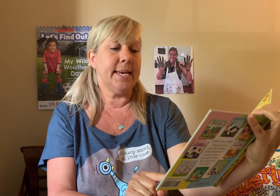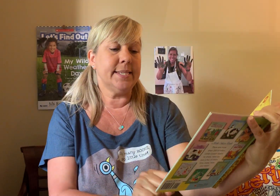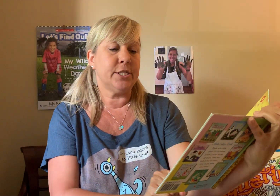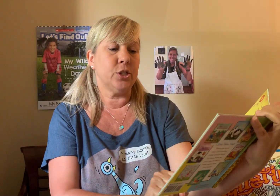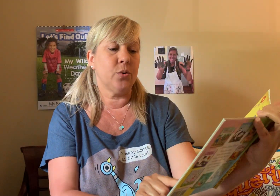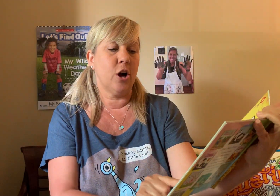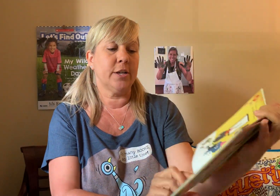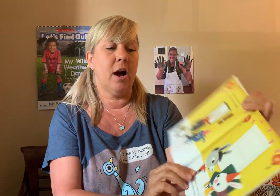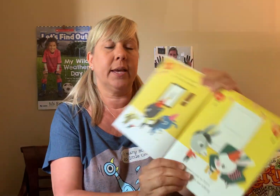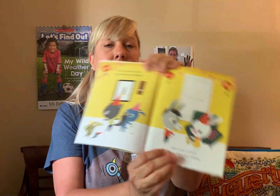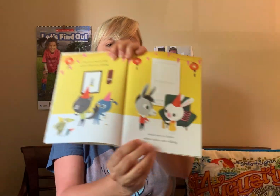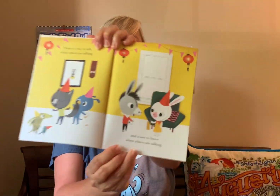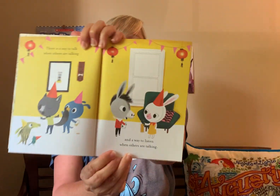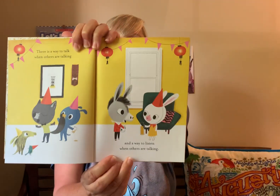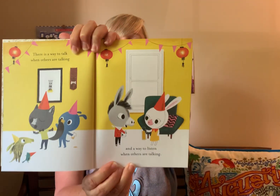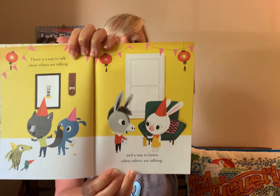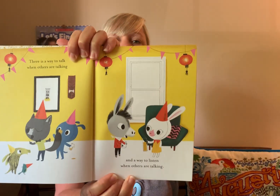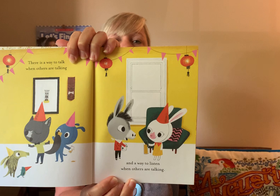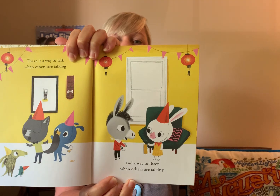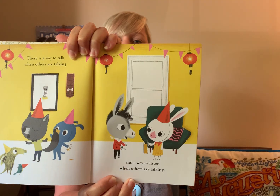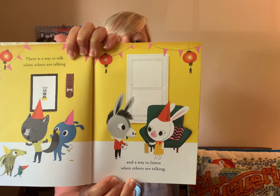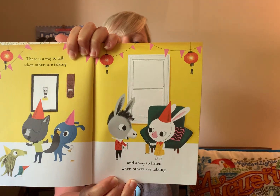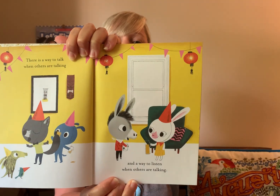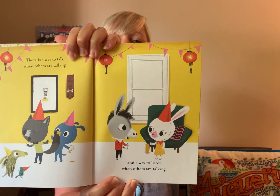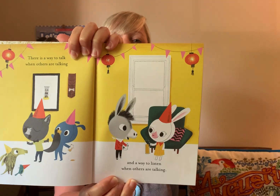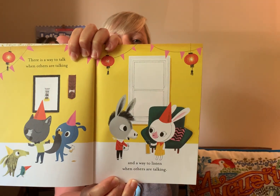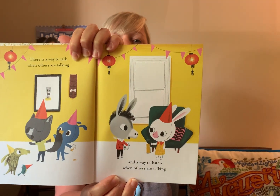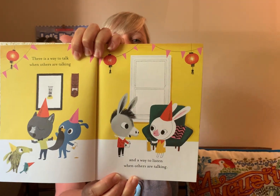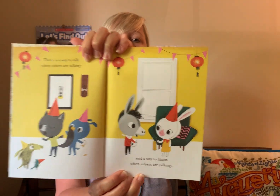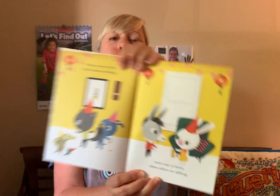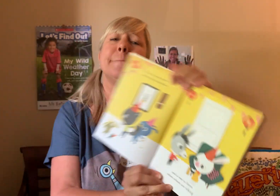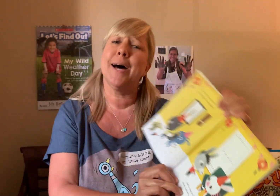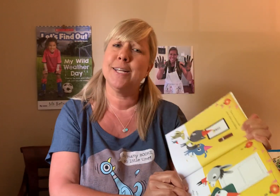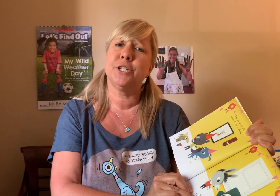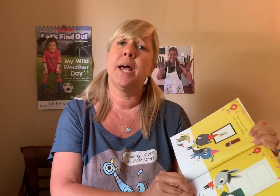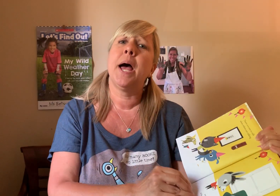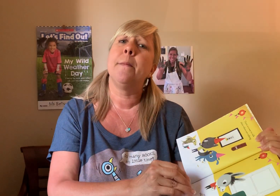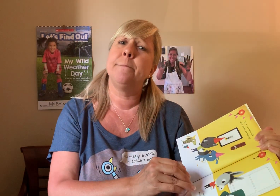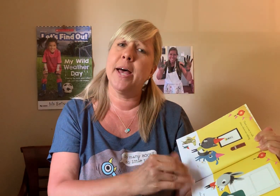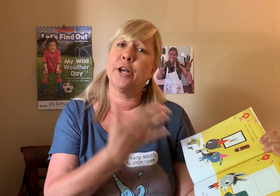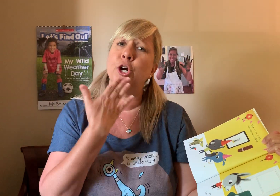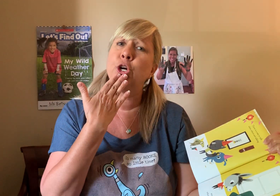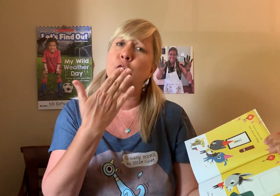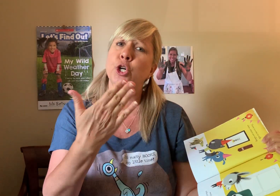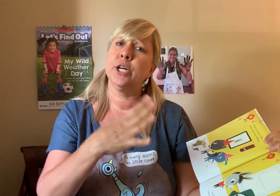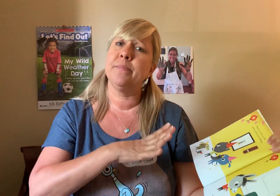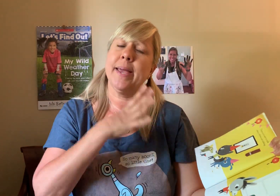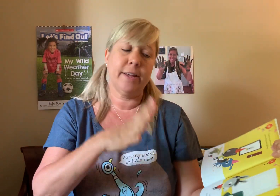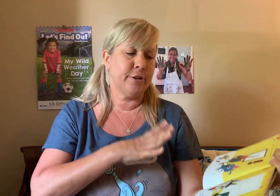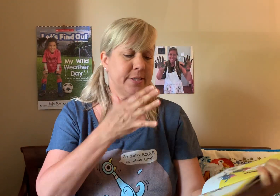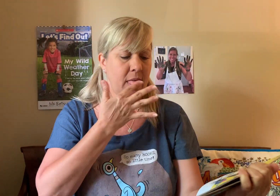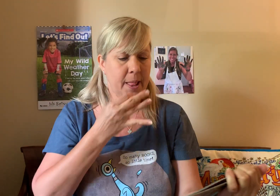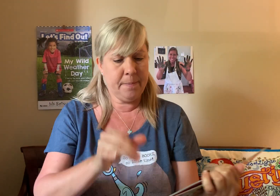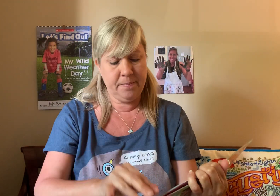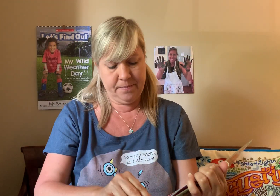These two are talking and listening together, which is having much better good manners.